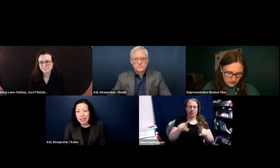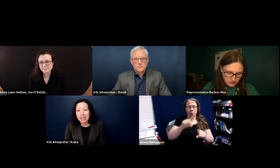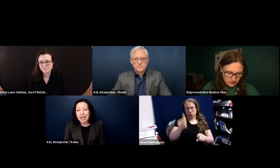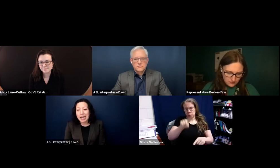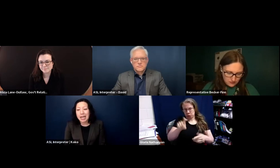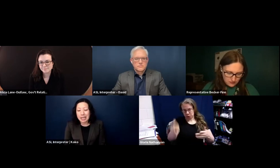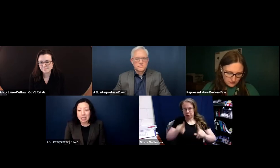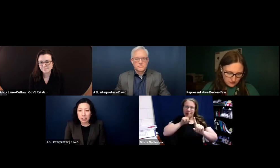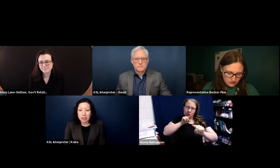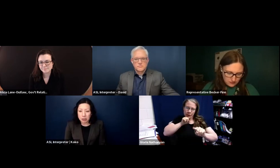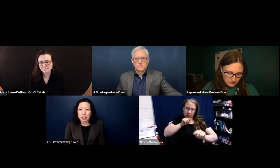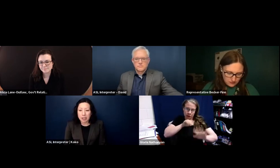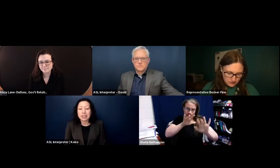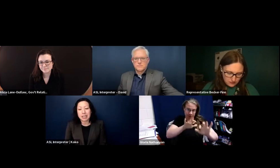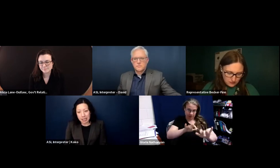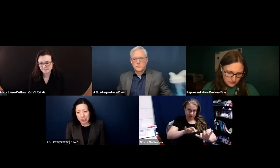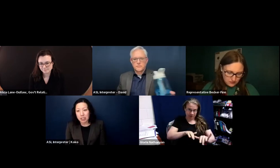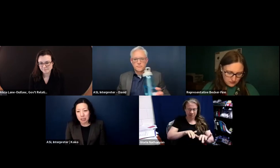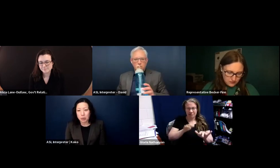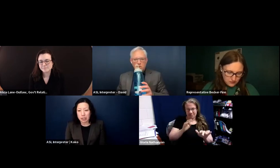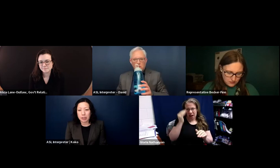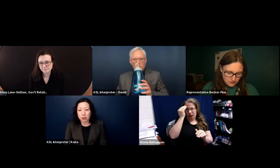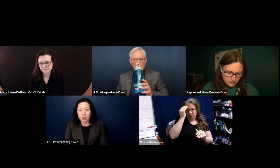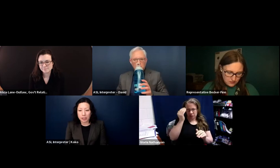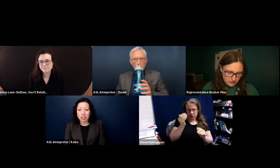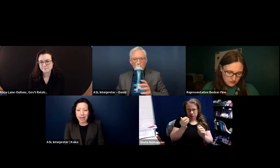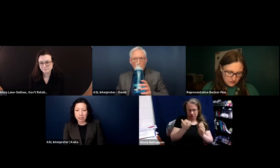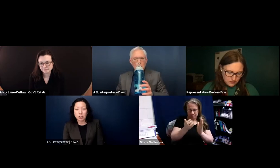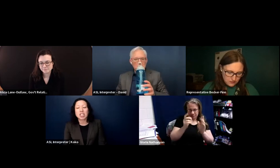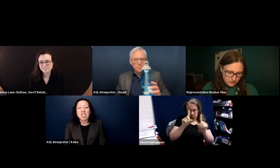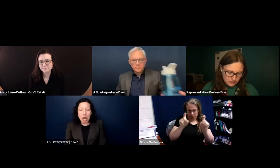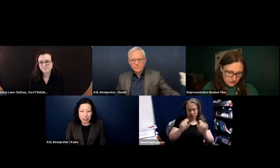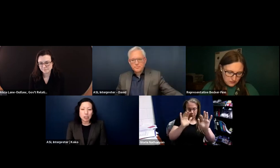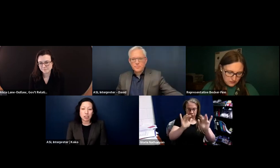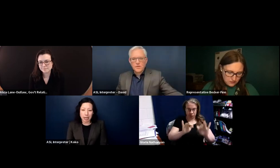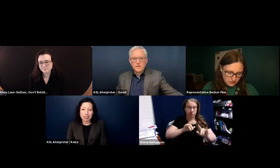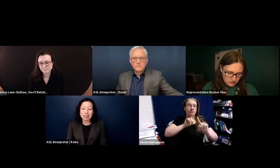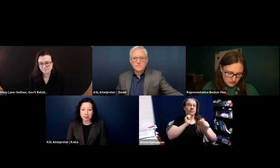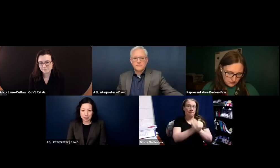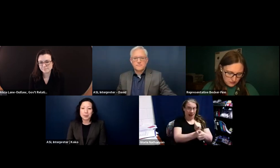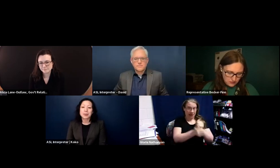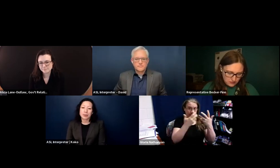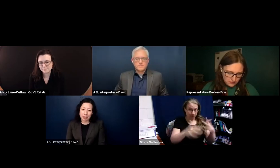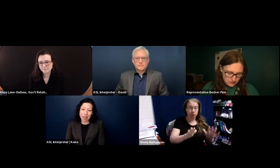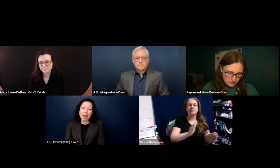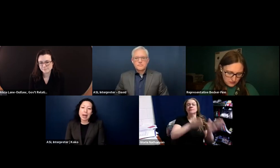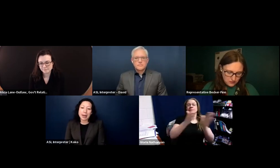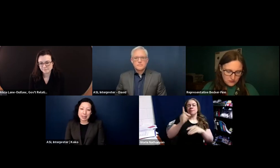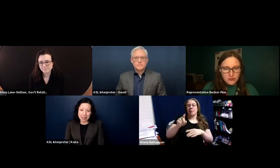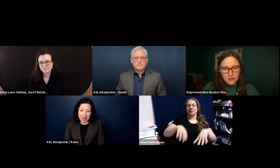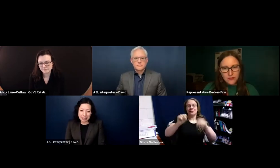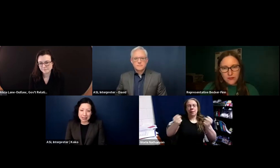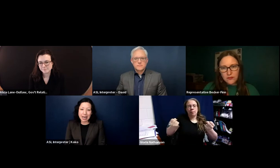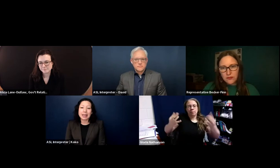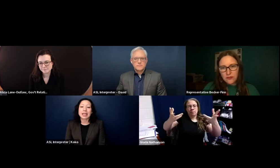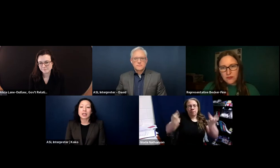written English. It's an English test with question and answer. It's a knowledge test.